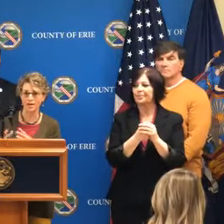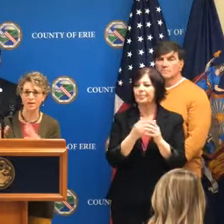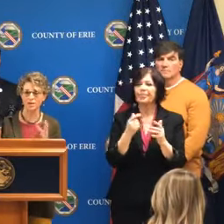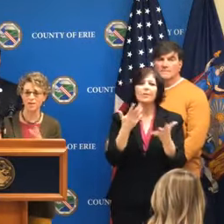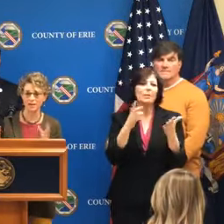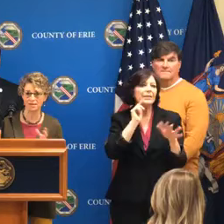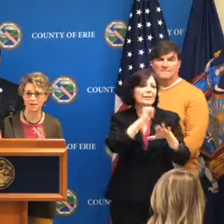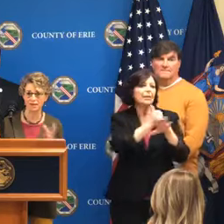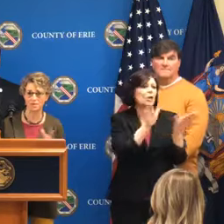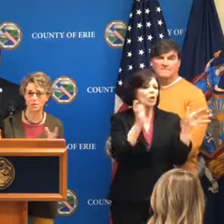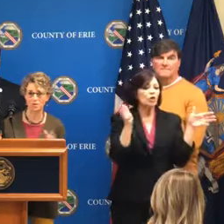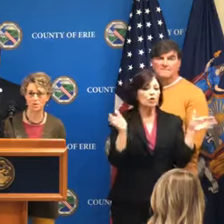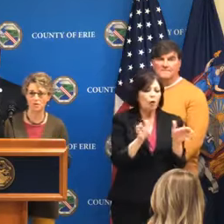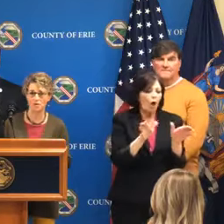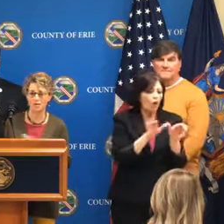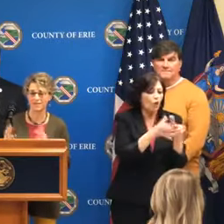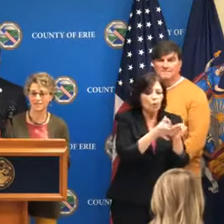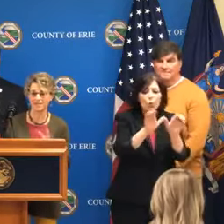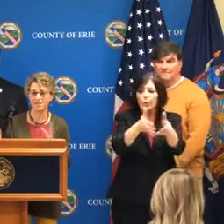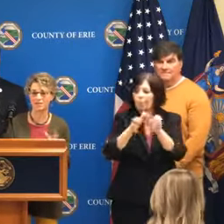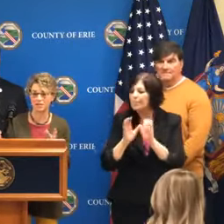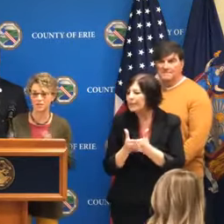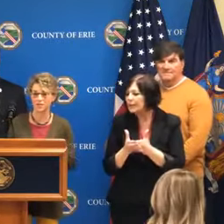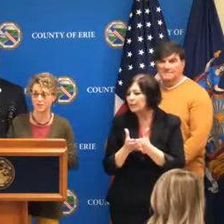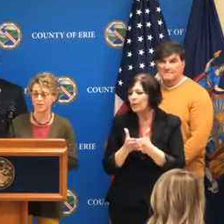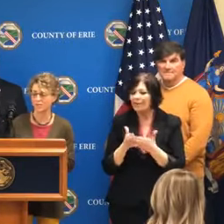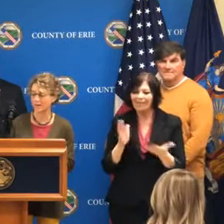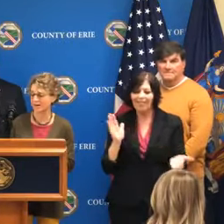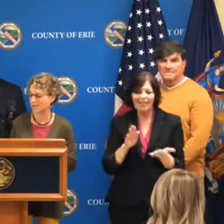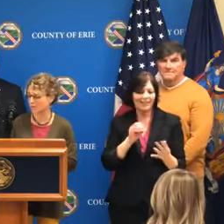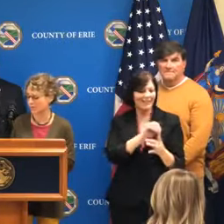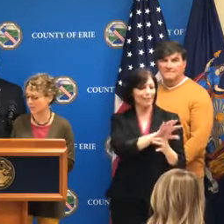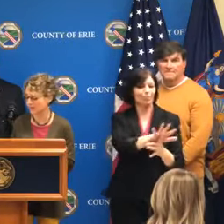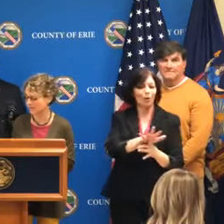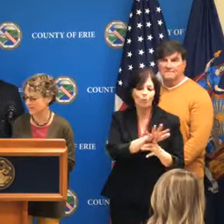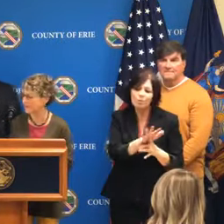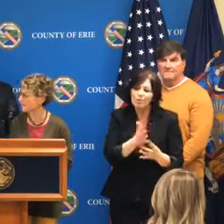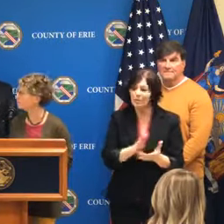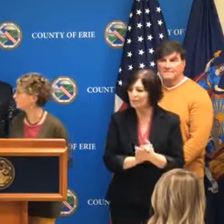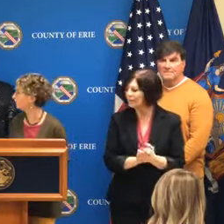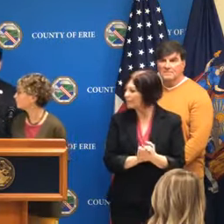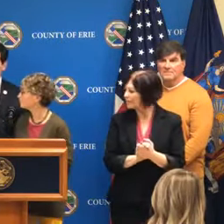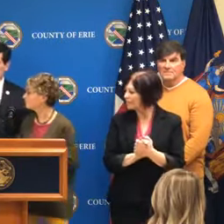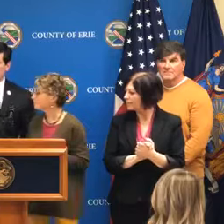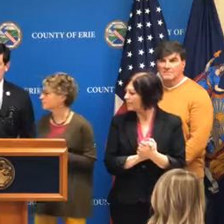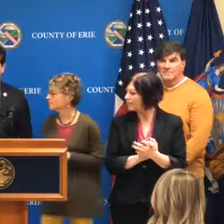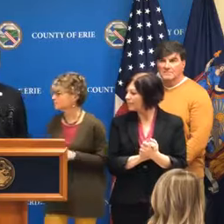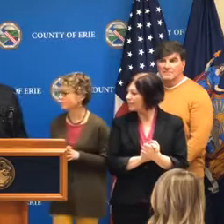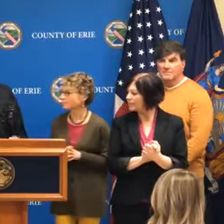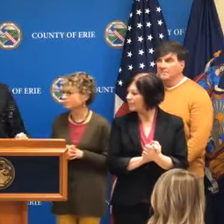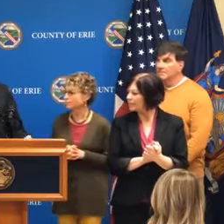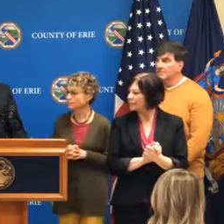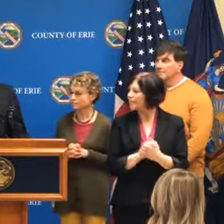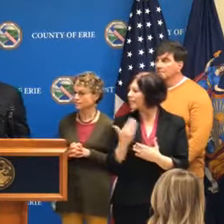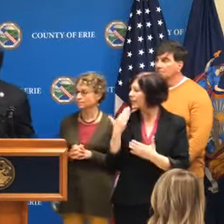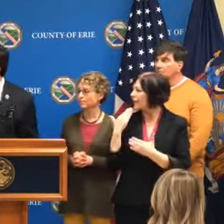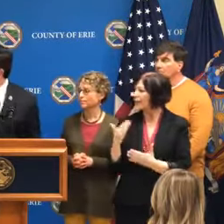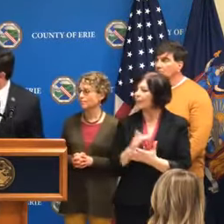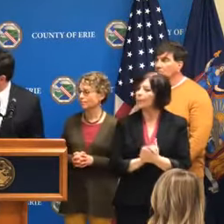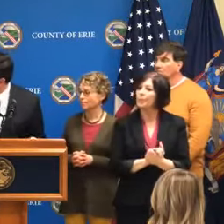where they'll be less exposed to each other, to enhancing personal distancing. Thank you,